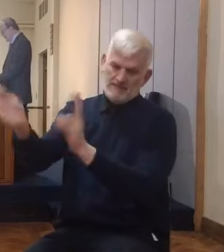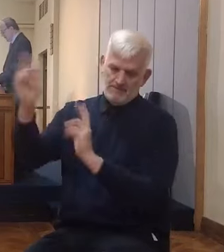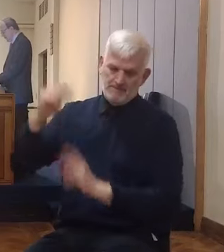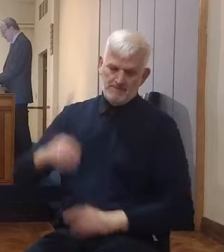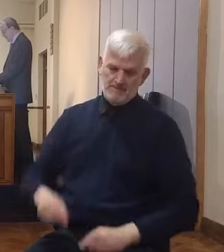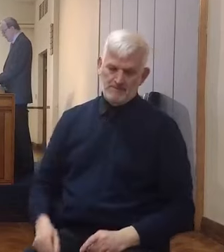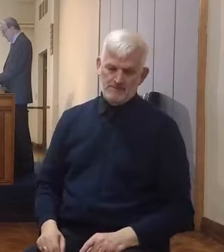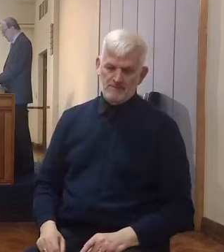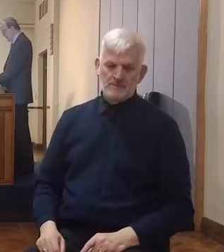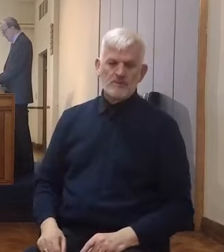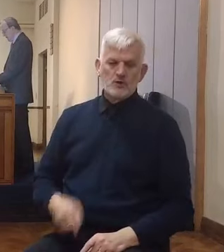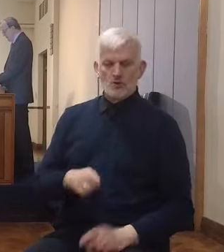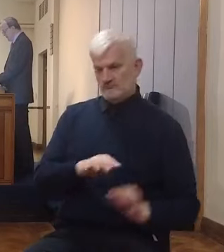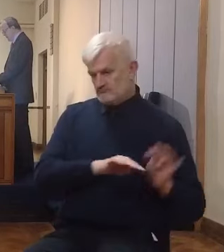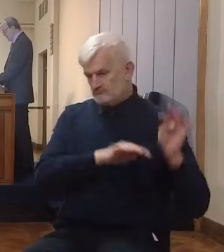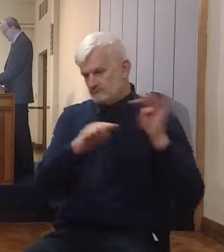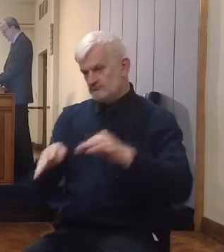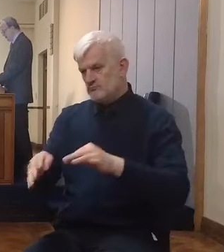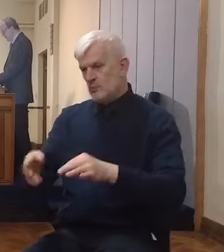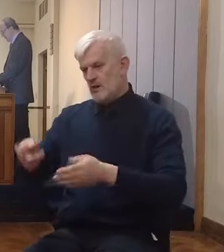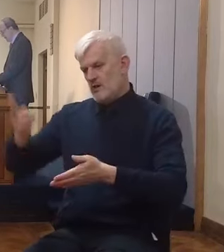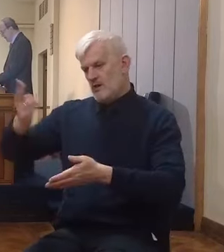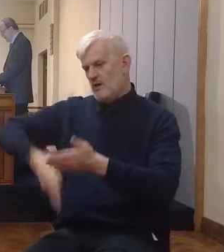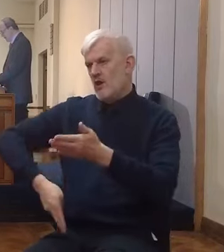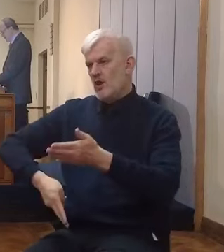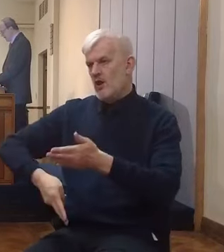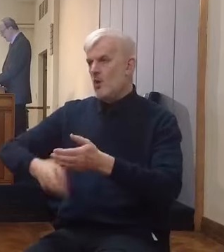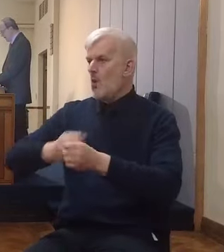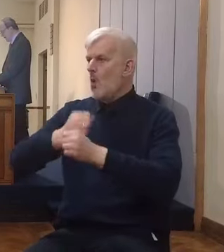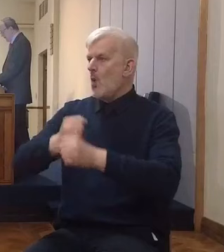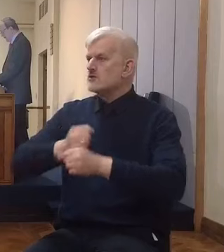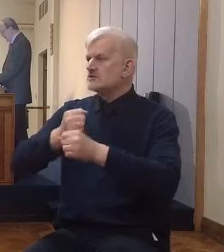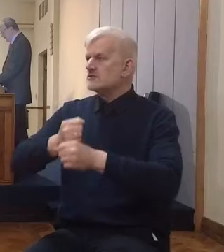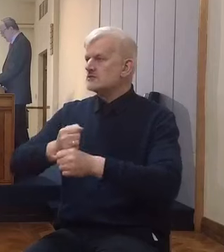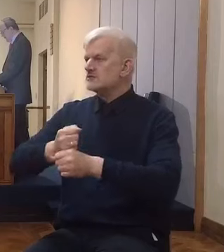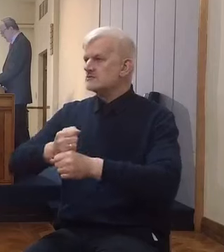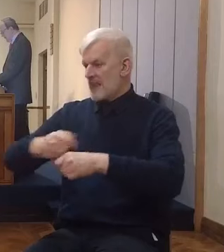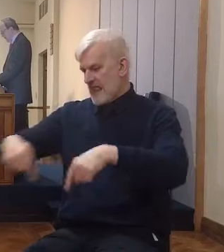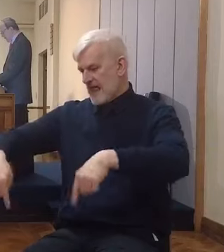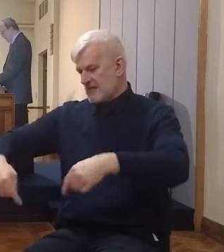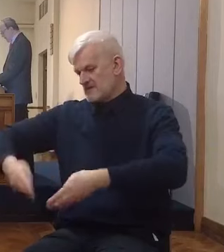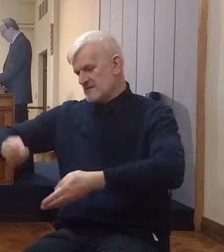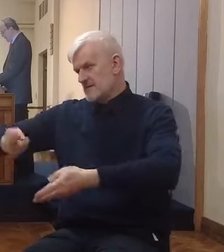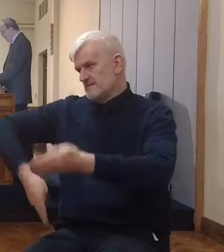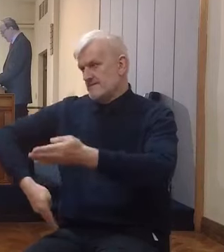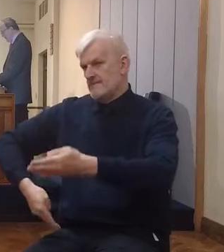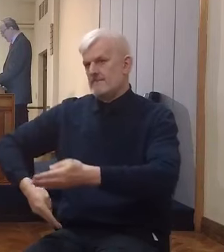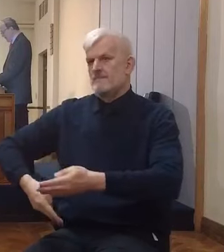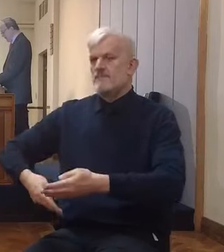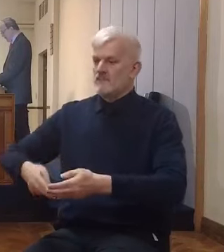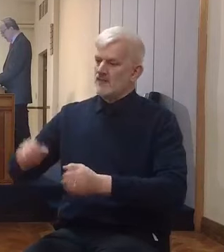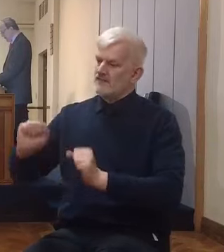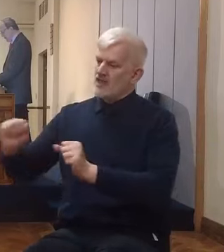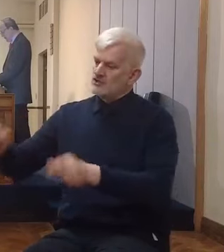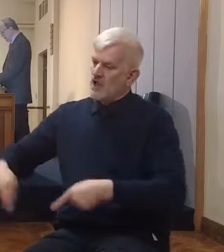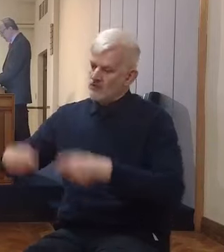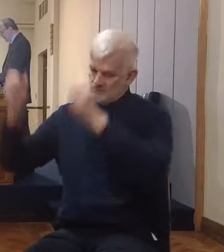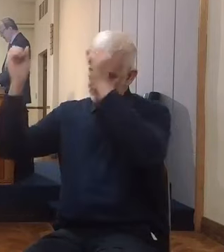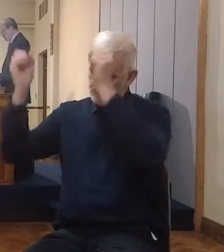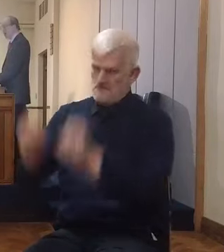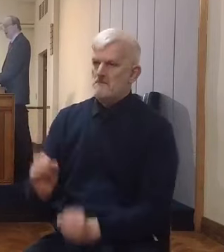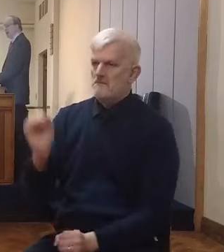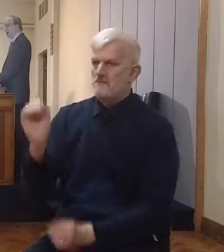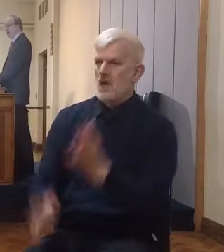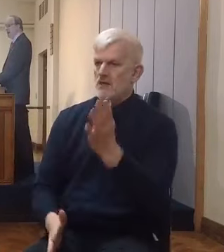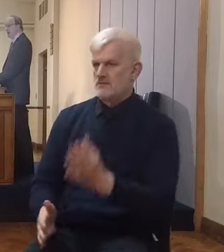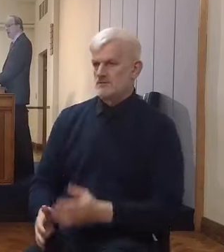hop their horses, the modern versions say hamstring their horses, and burn their chariots